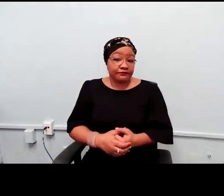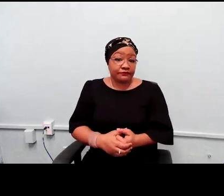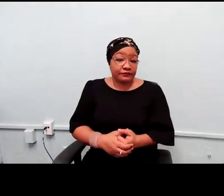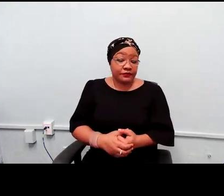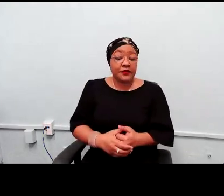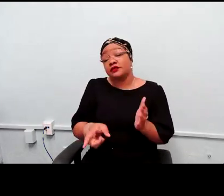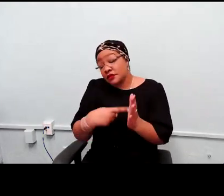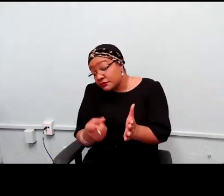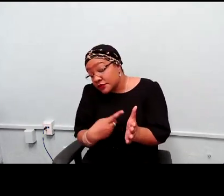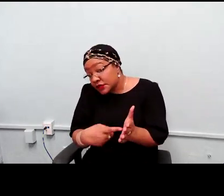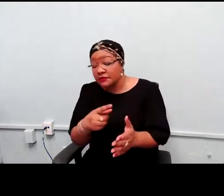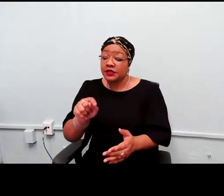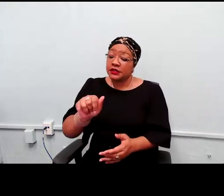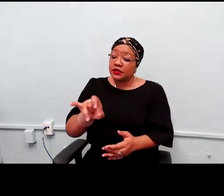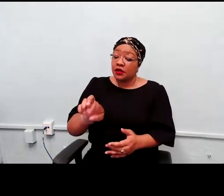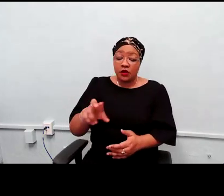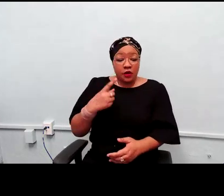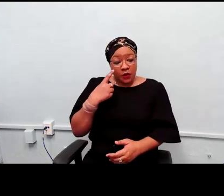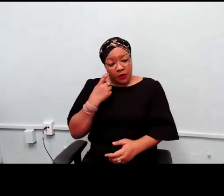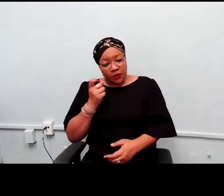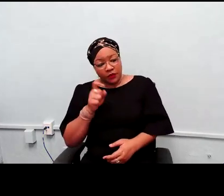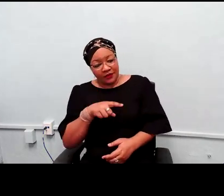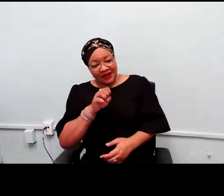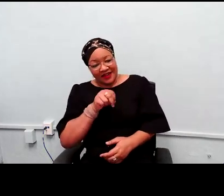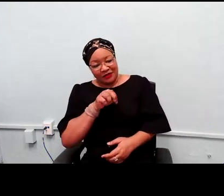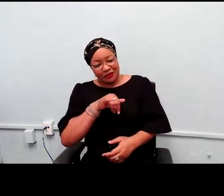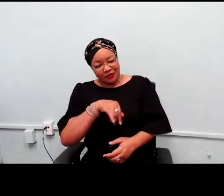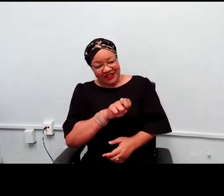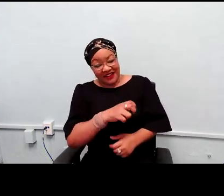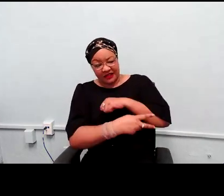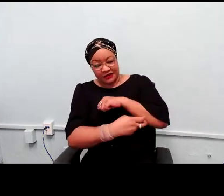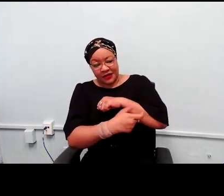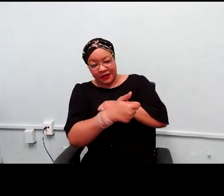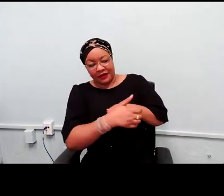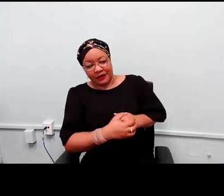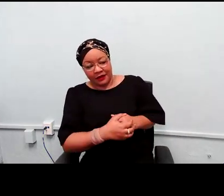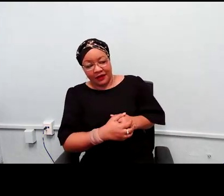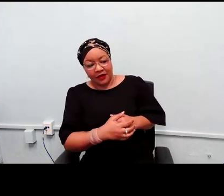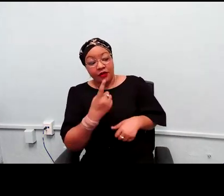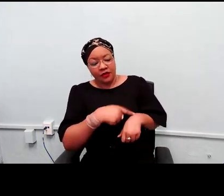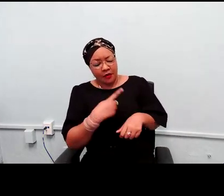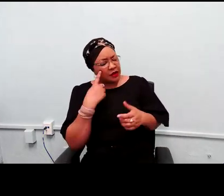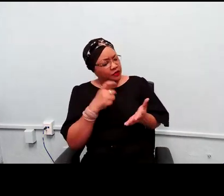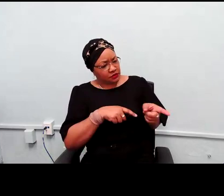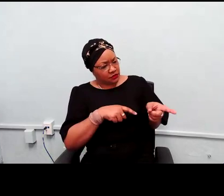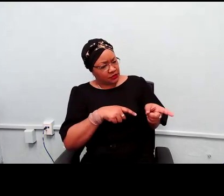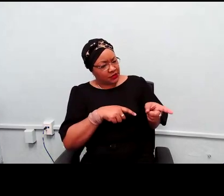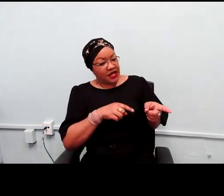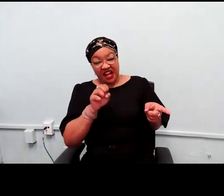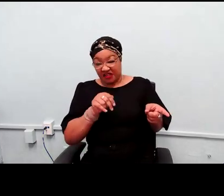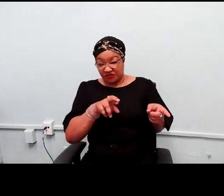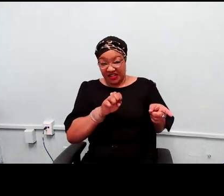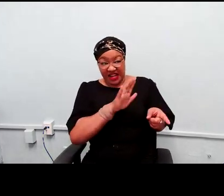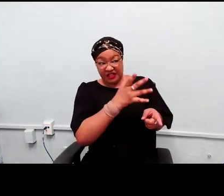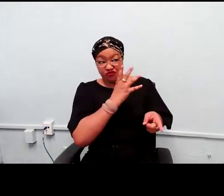Sometimes Taylor got to see Enrique in action himself. Once, when his grandmother needed a new refrigerator, he